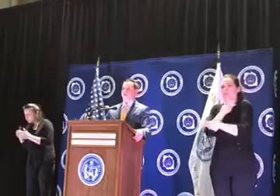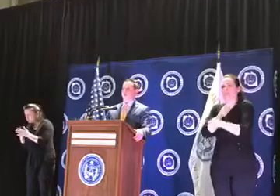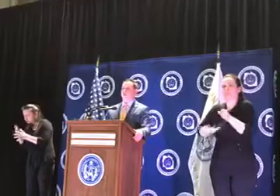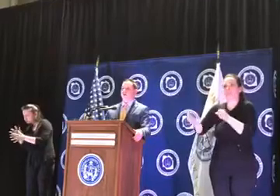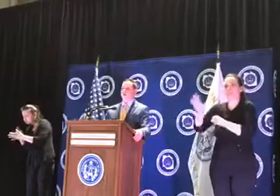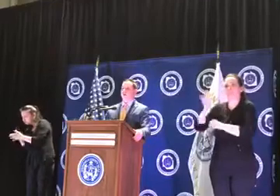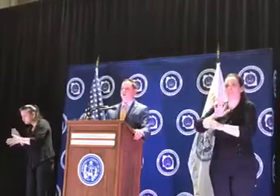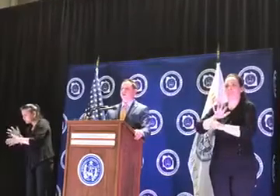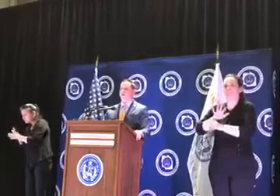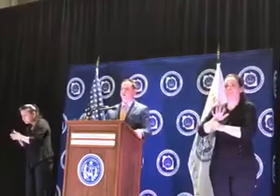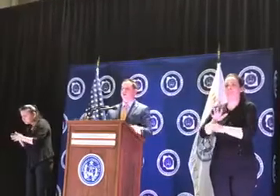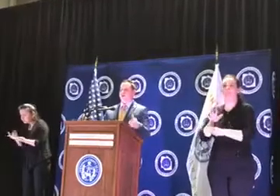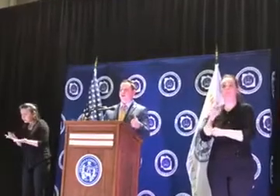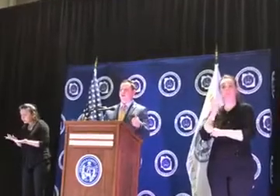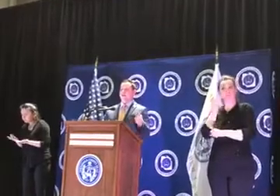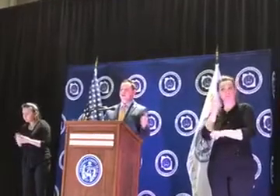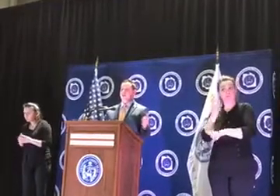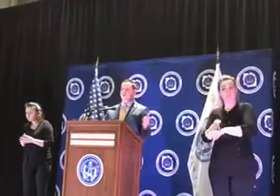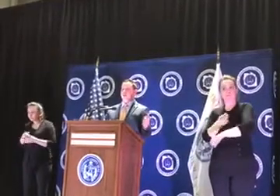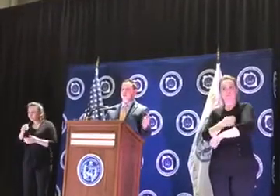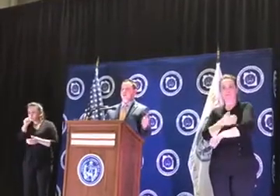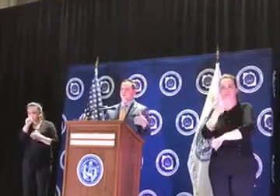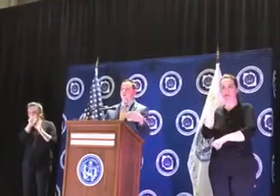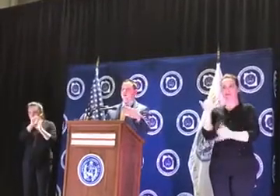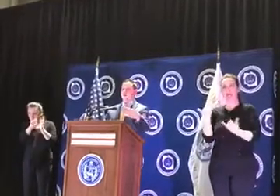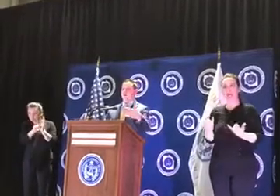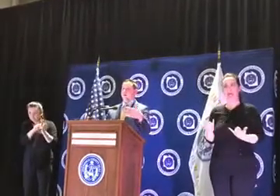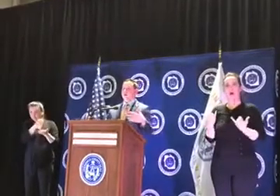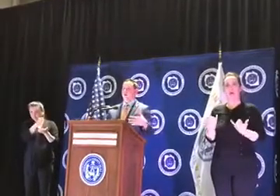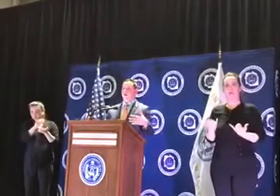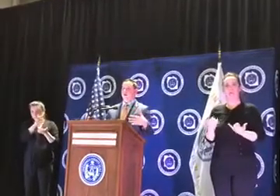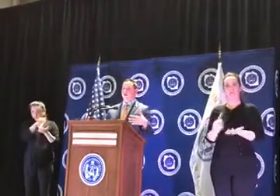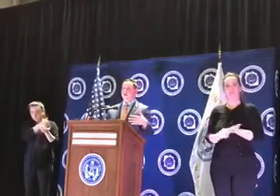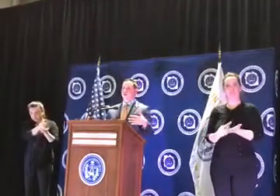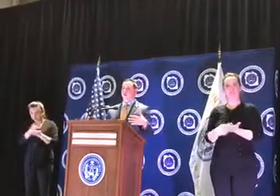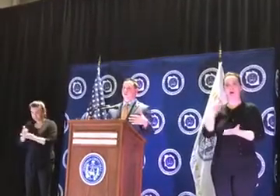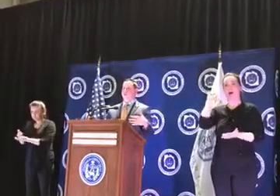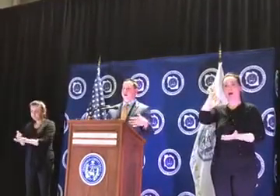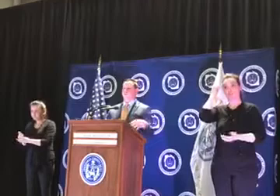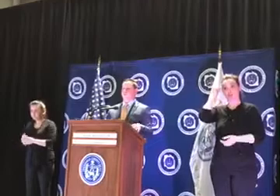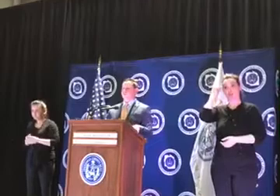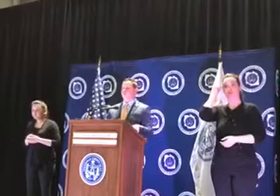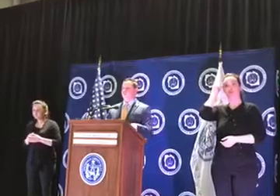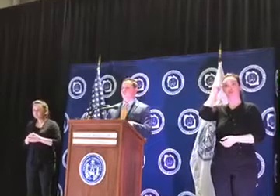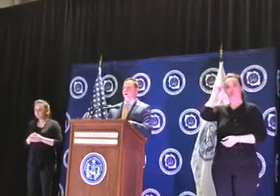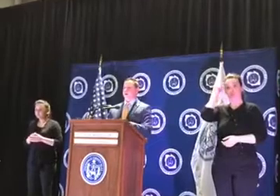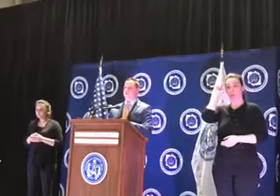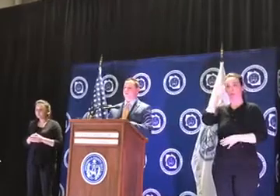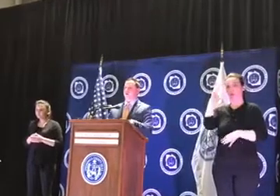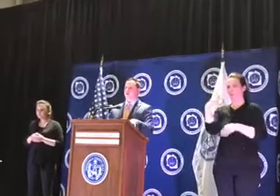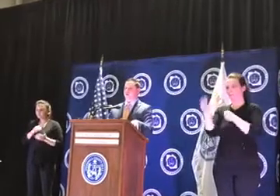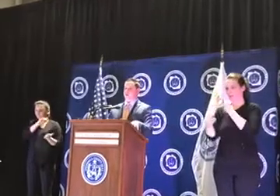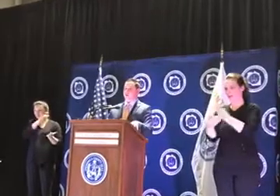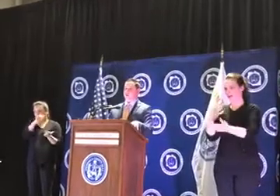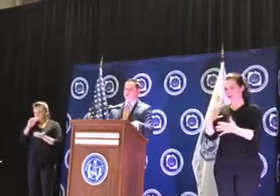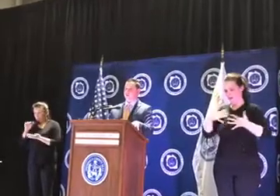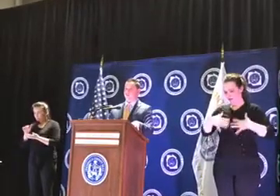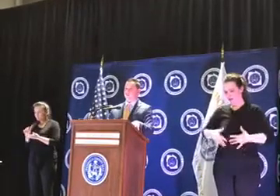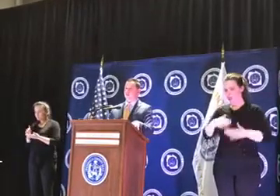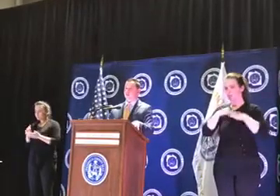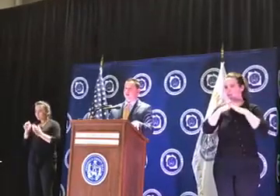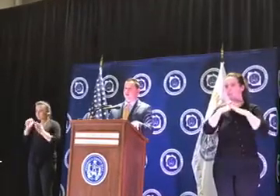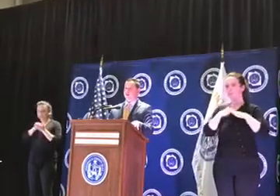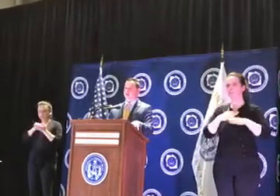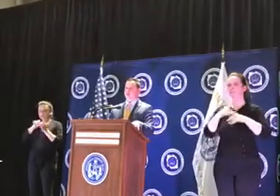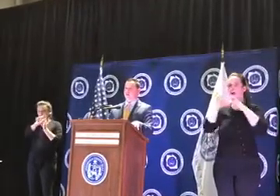today. I think as far as N95s and PPEs, I think we're going to get a shipment in from them. We've been identifying our own supply